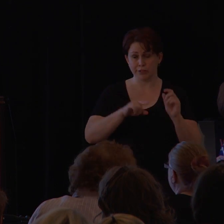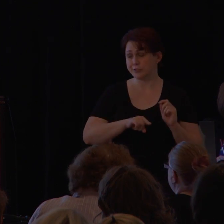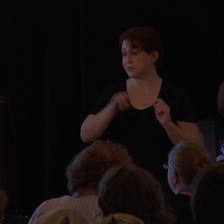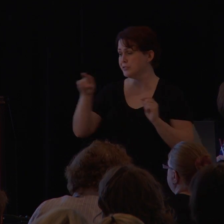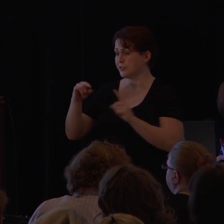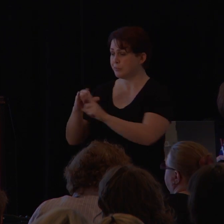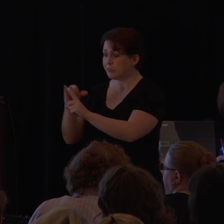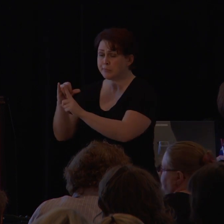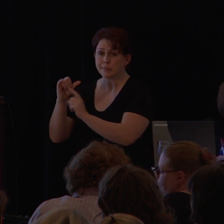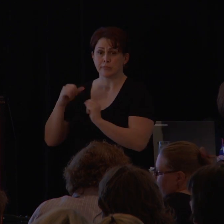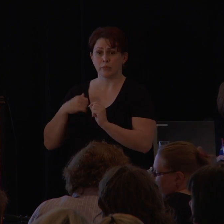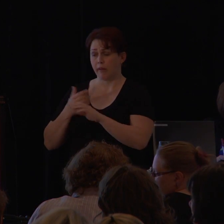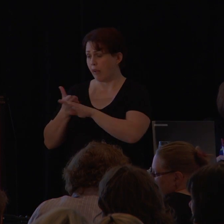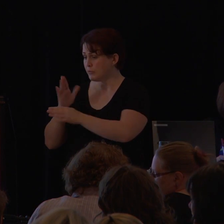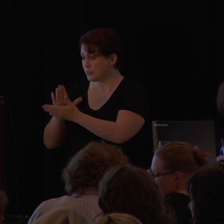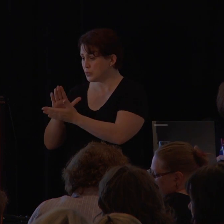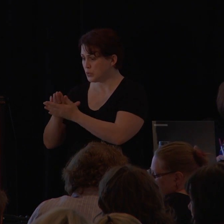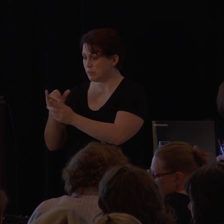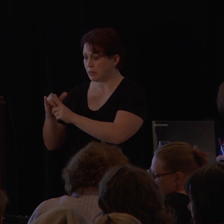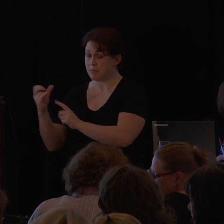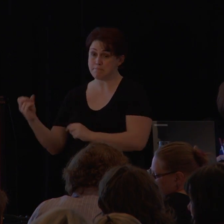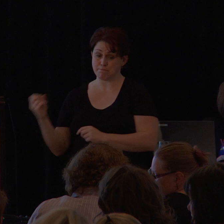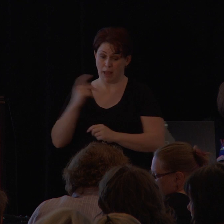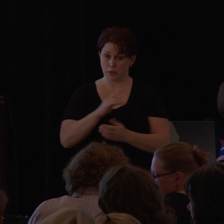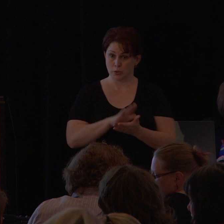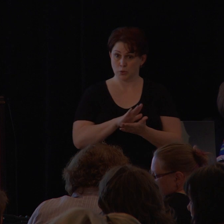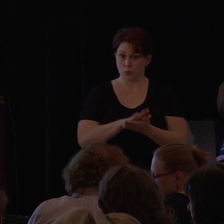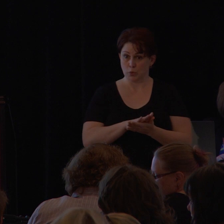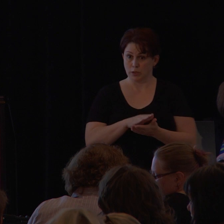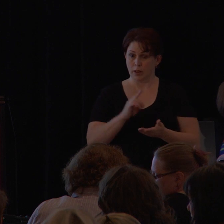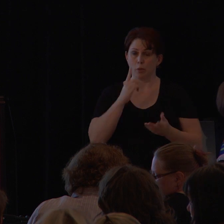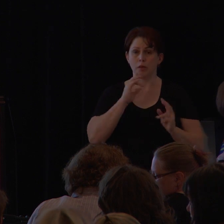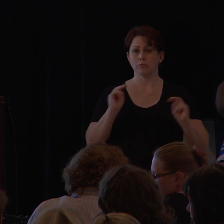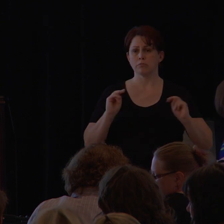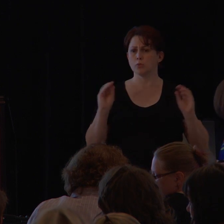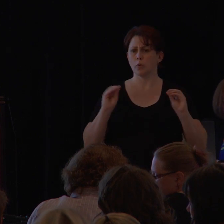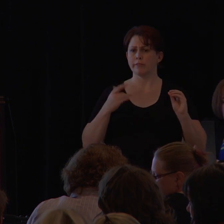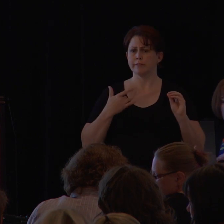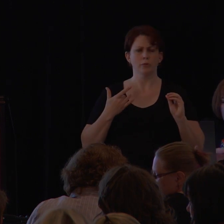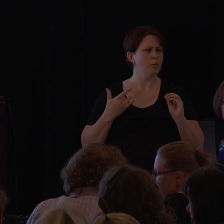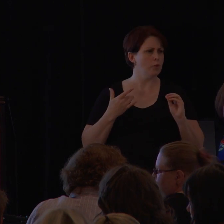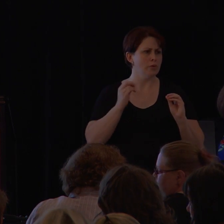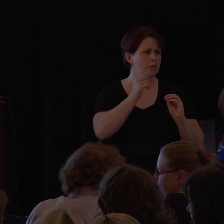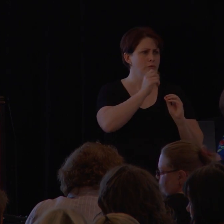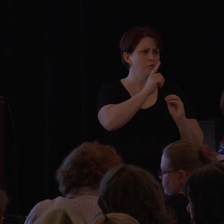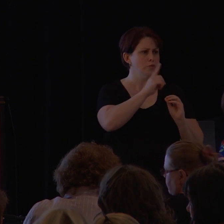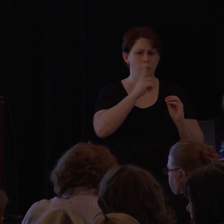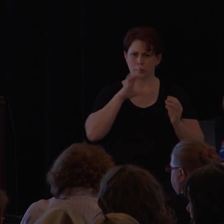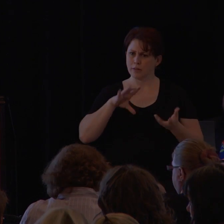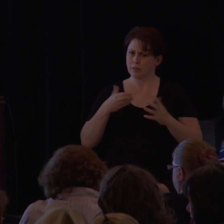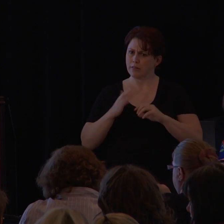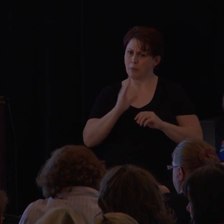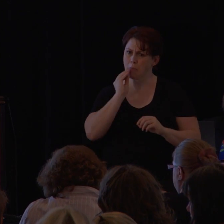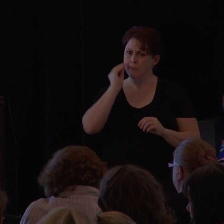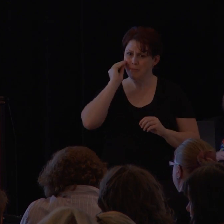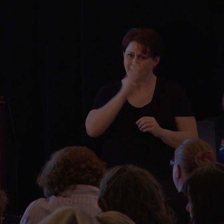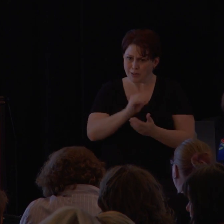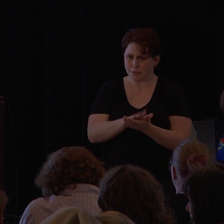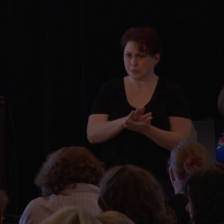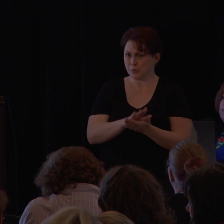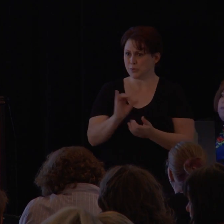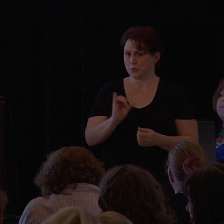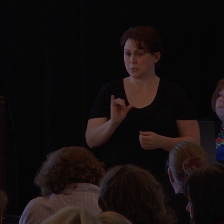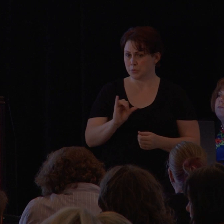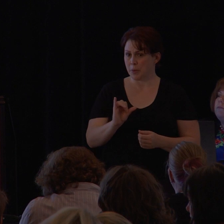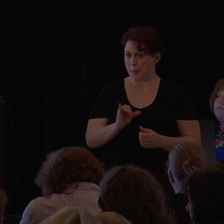at home or in some other setting, but then they come back to school, that's going to play out in the school context as well. And one of the interesting